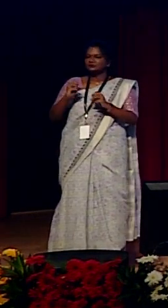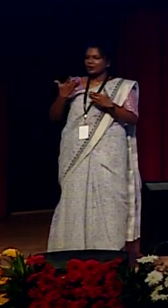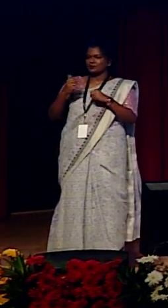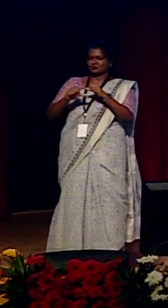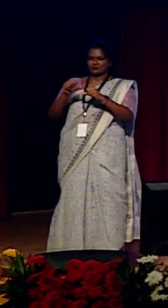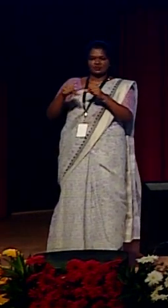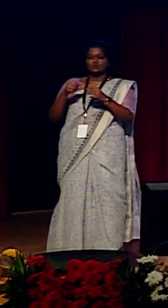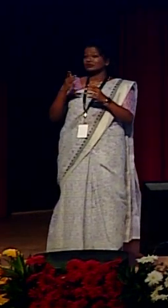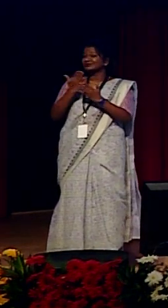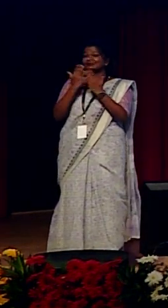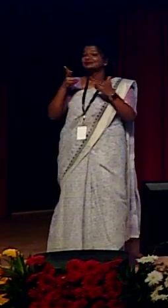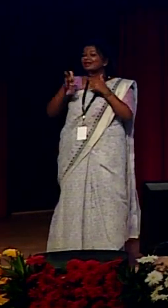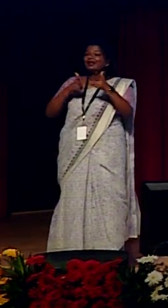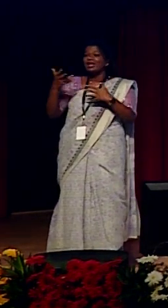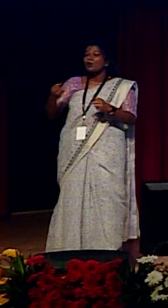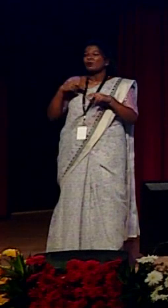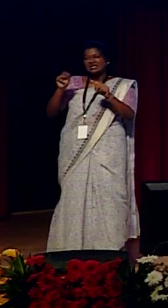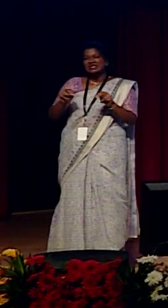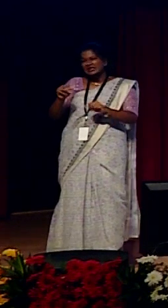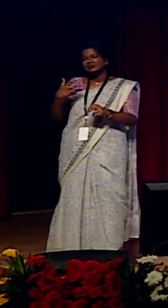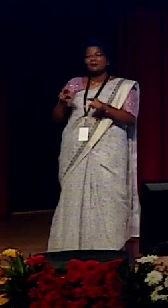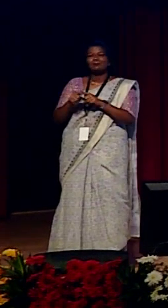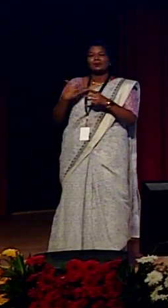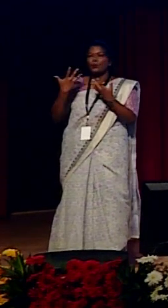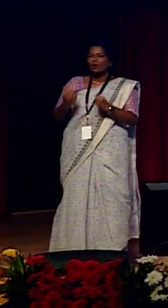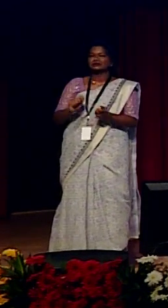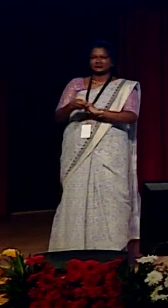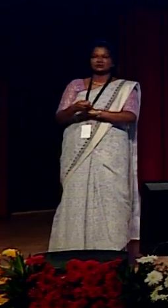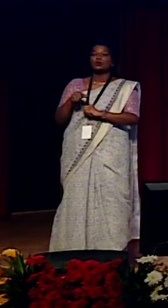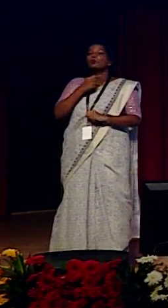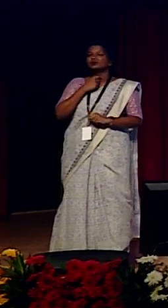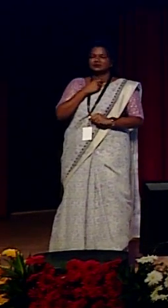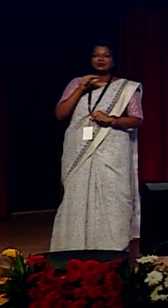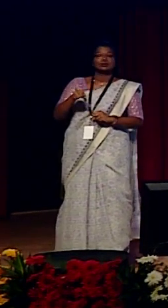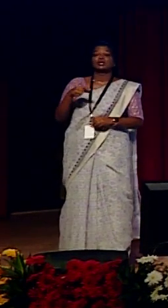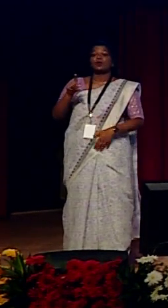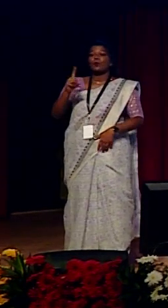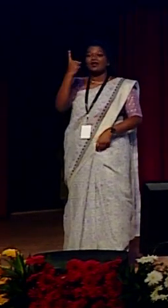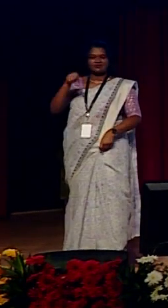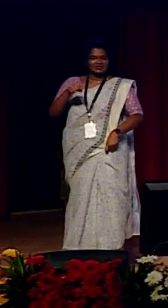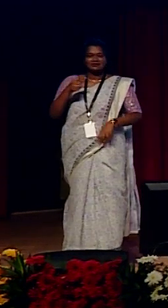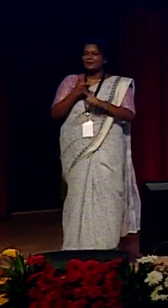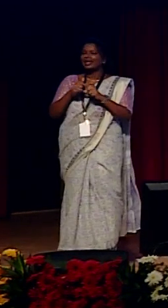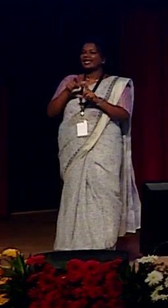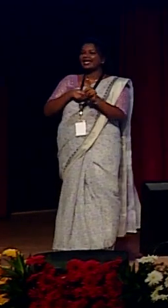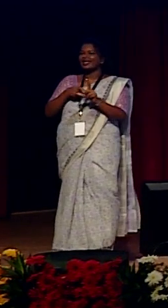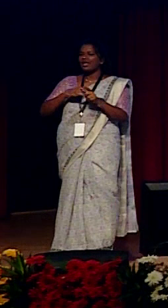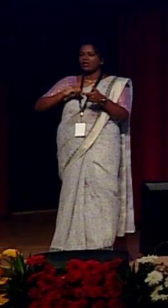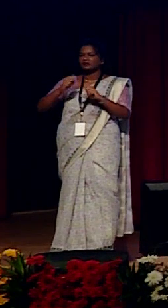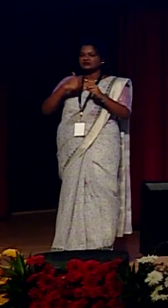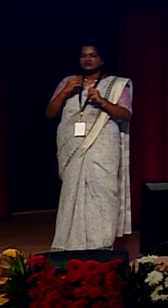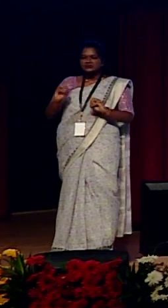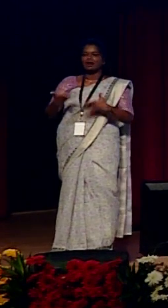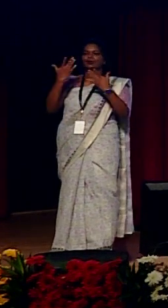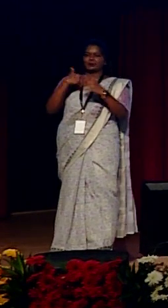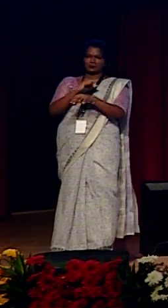we had, and the students are telling us that we need this to be enabled by voice. So this is one of the key feedback that we got for our initial